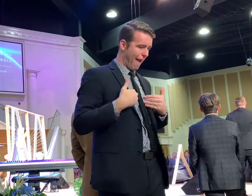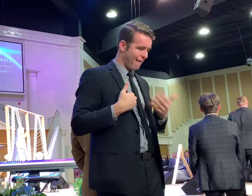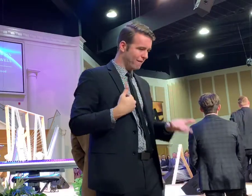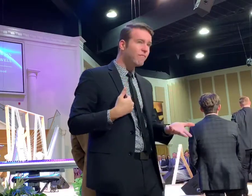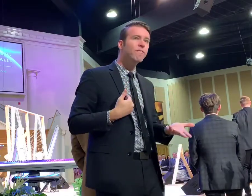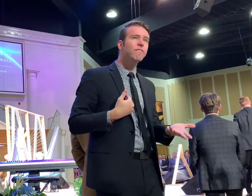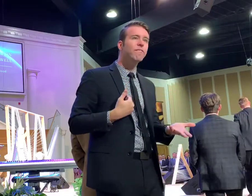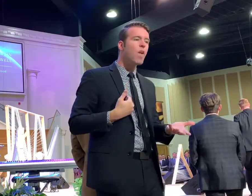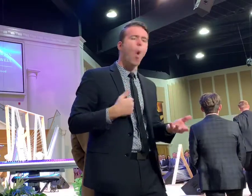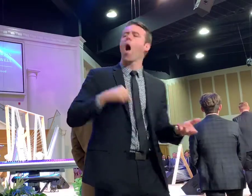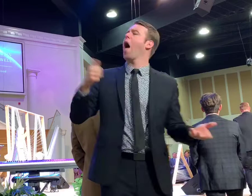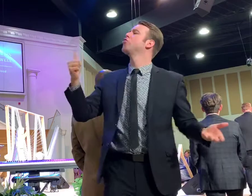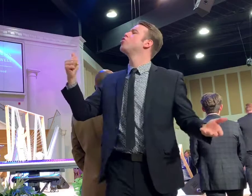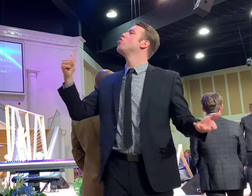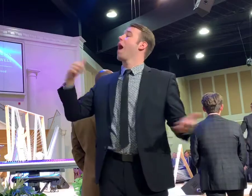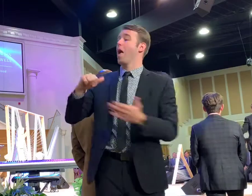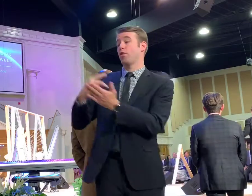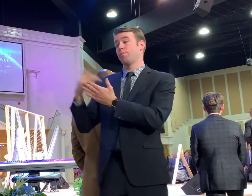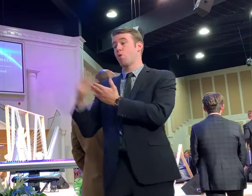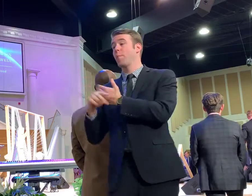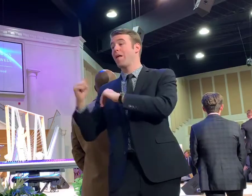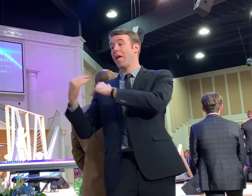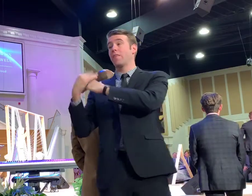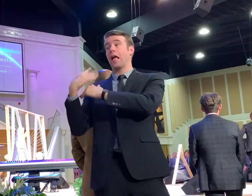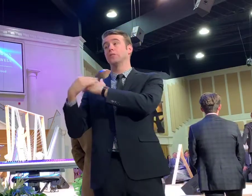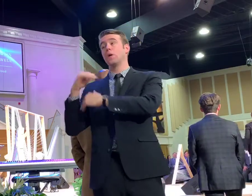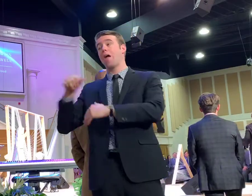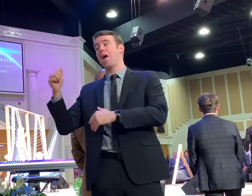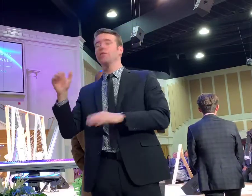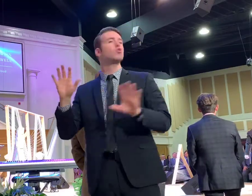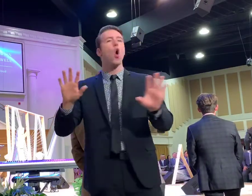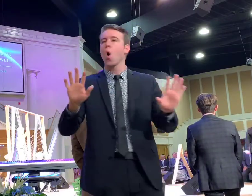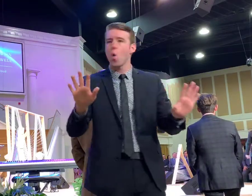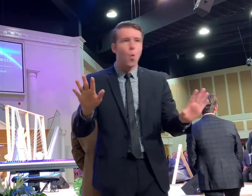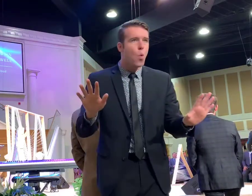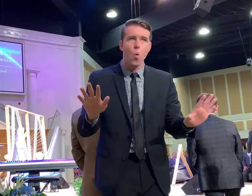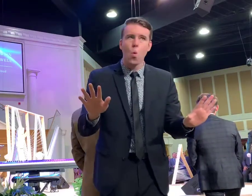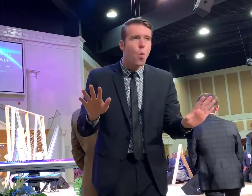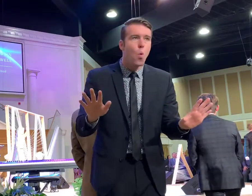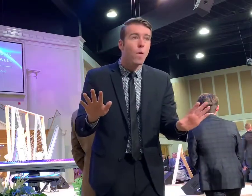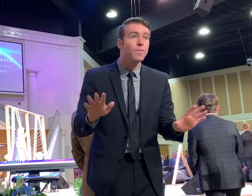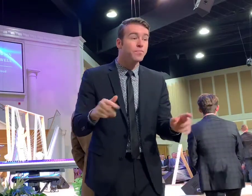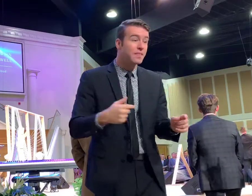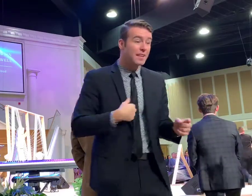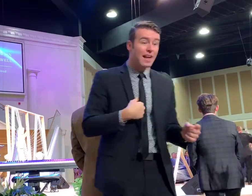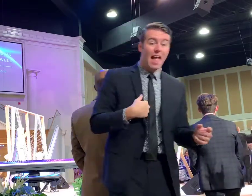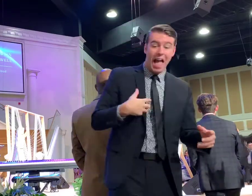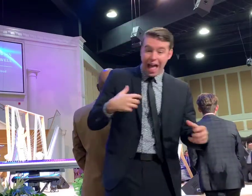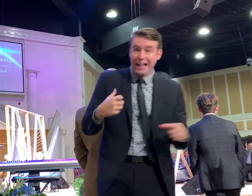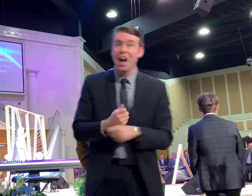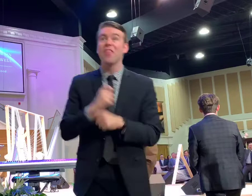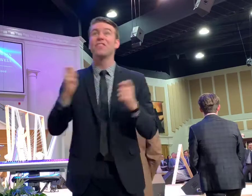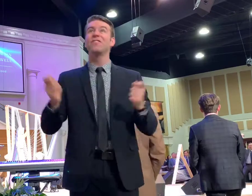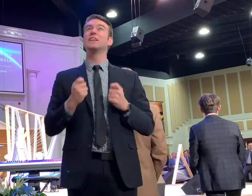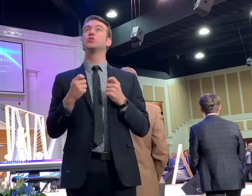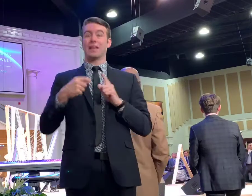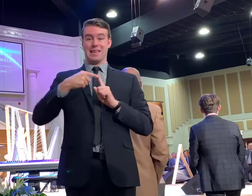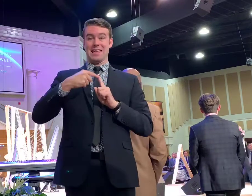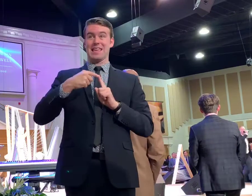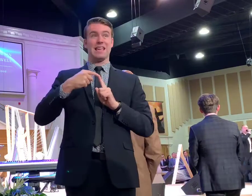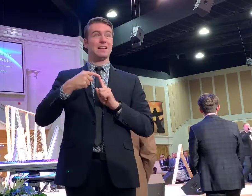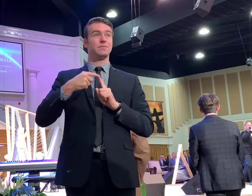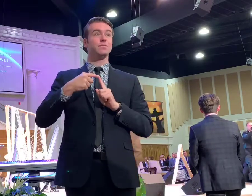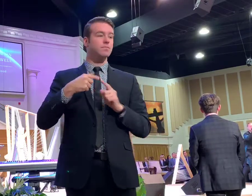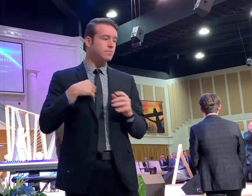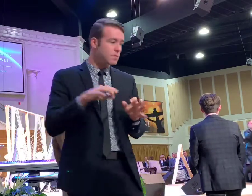Well, I need something else, Pastor. I need another program. I need another counseling session. No! What brought you victory? What brought